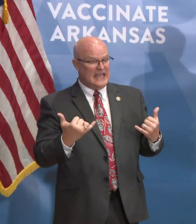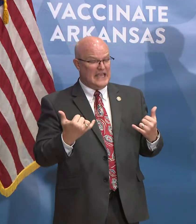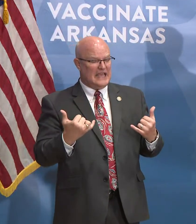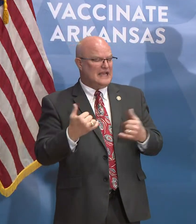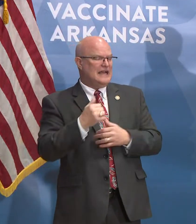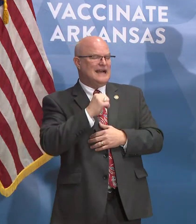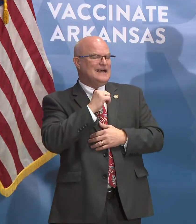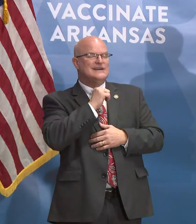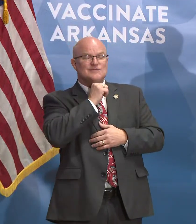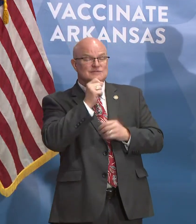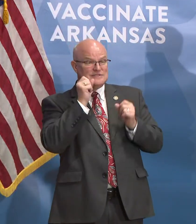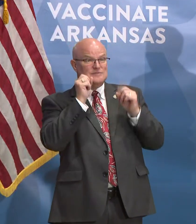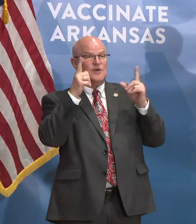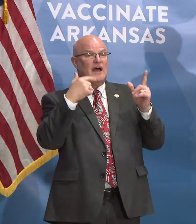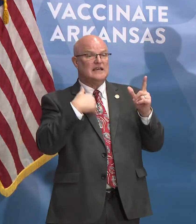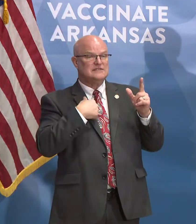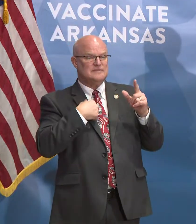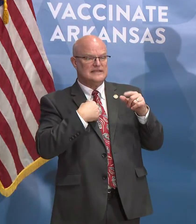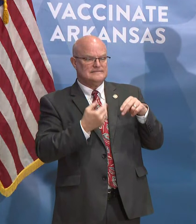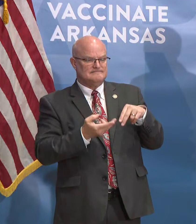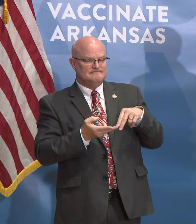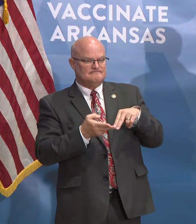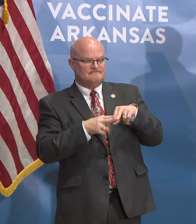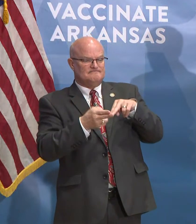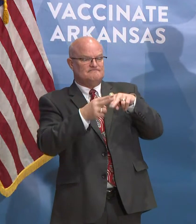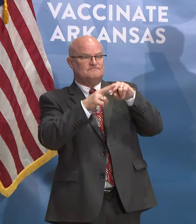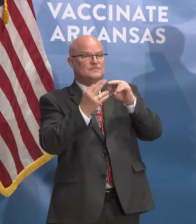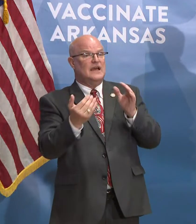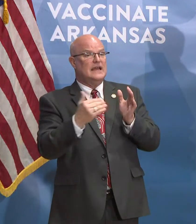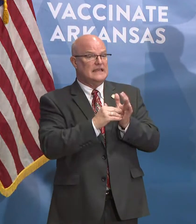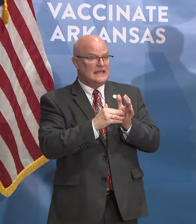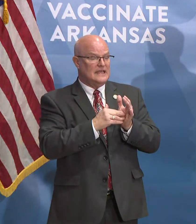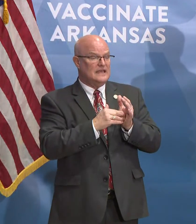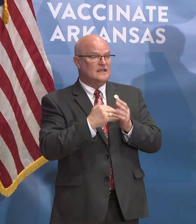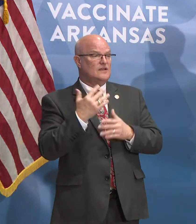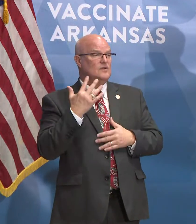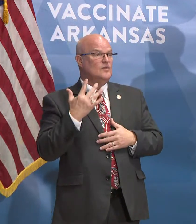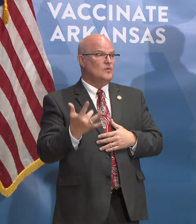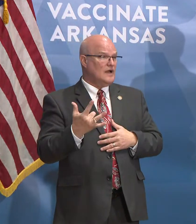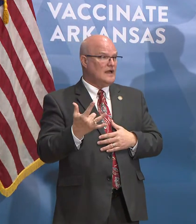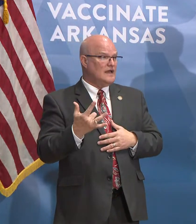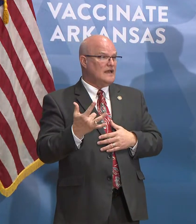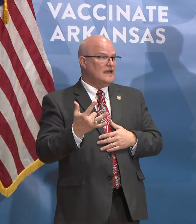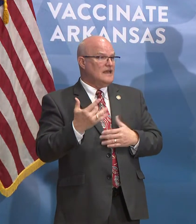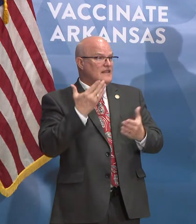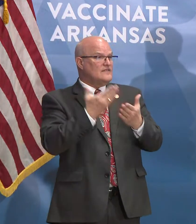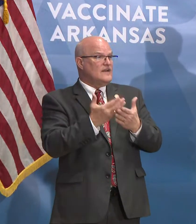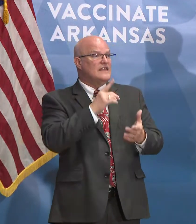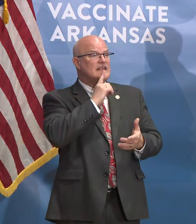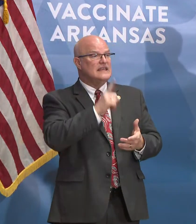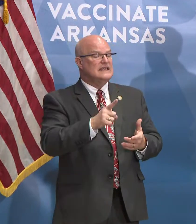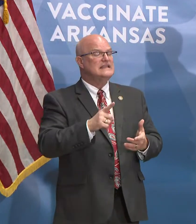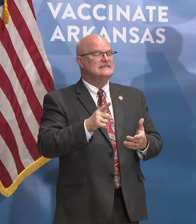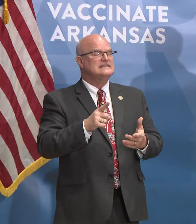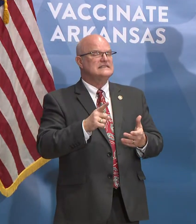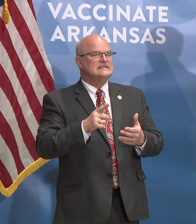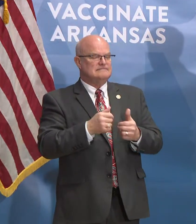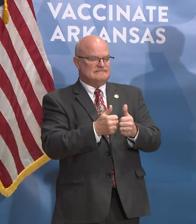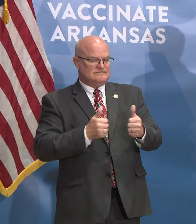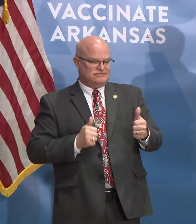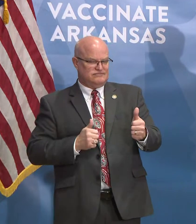would not be surprised if they edge up some more because of the fact that it is a lagging